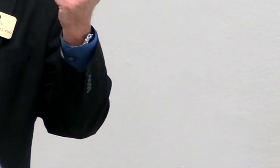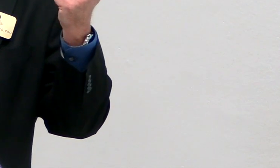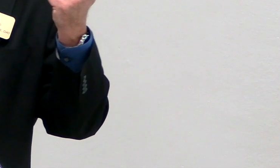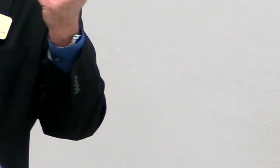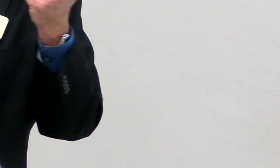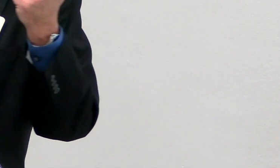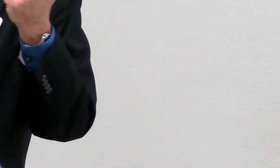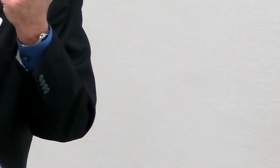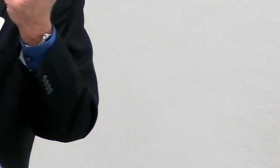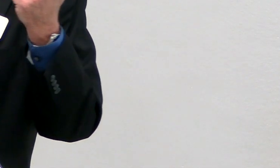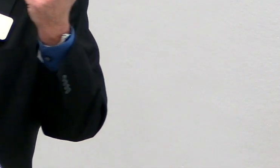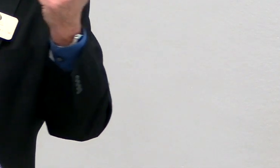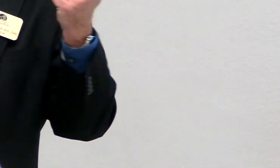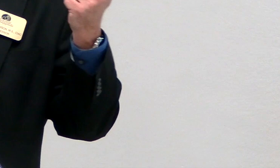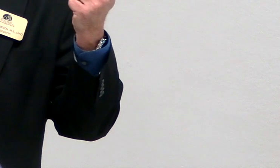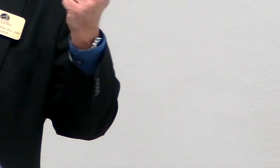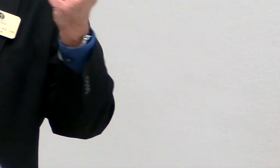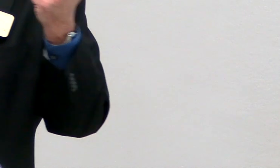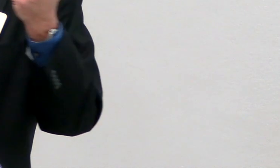Halifax.